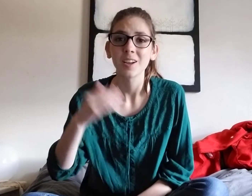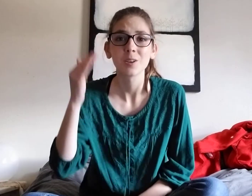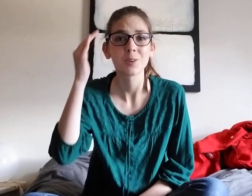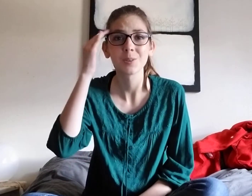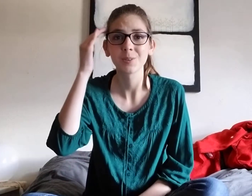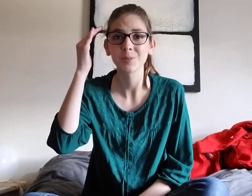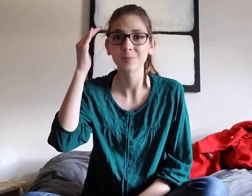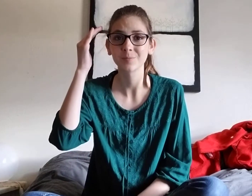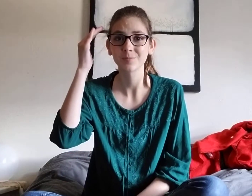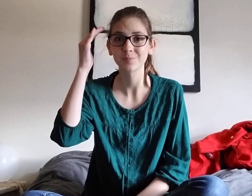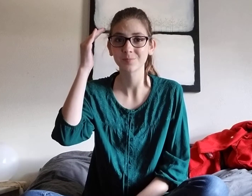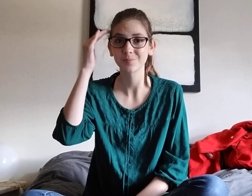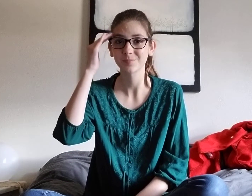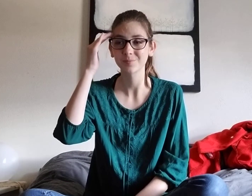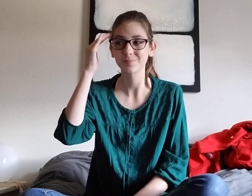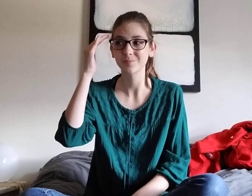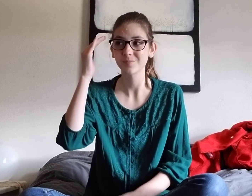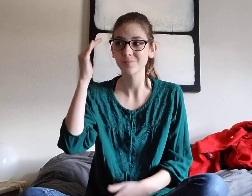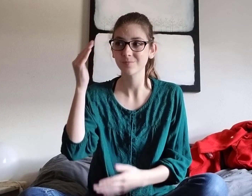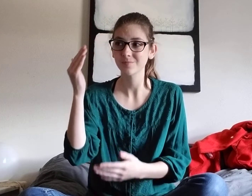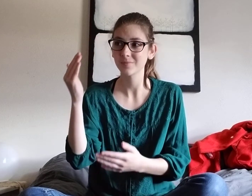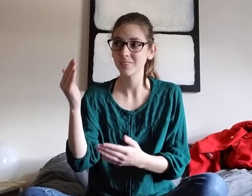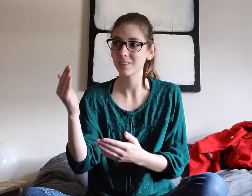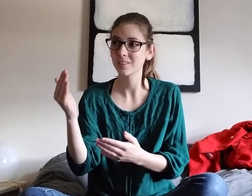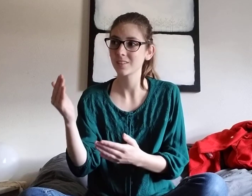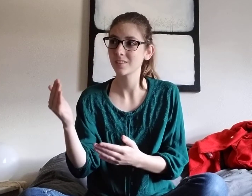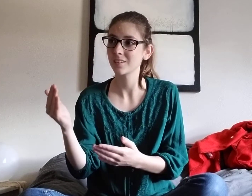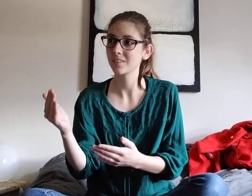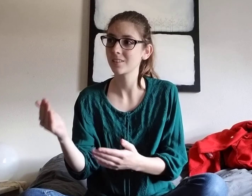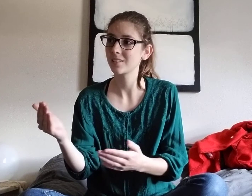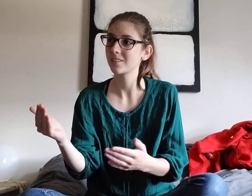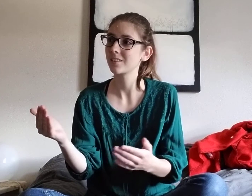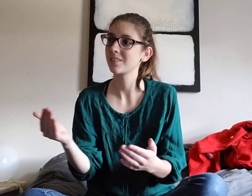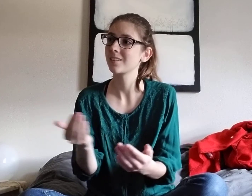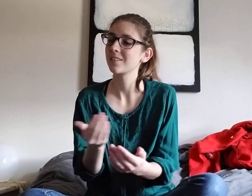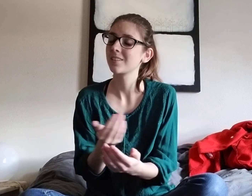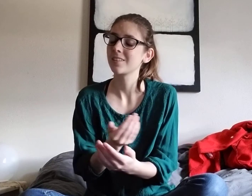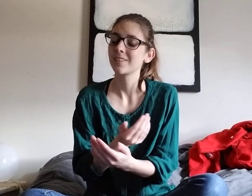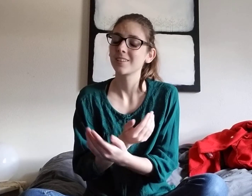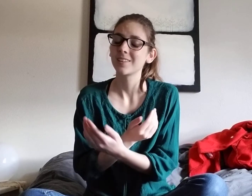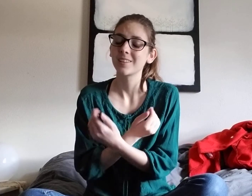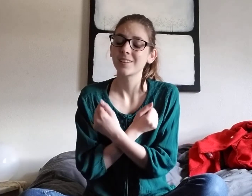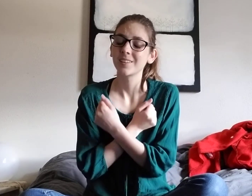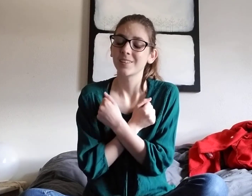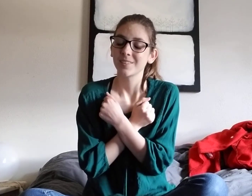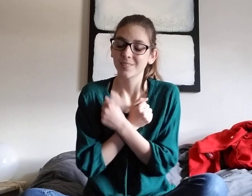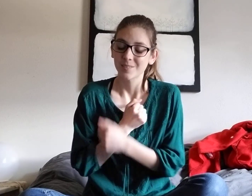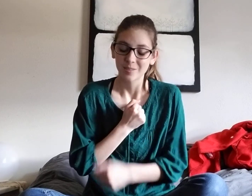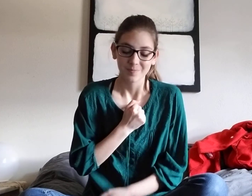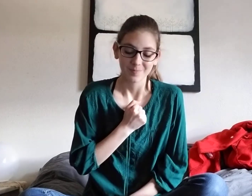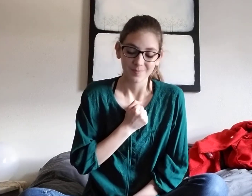knew that she loved me.